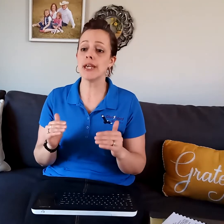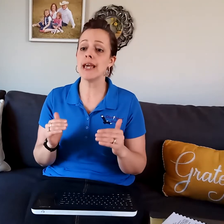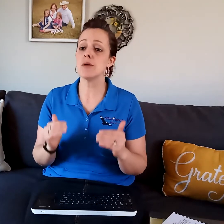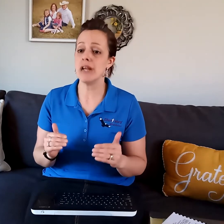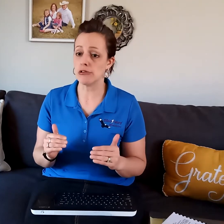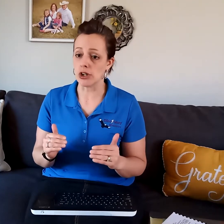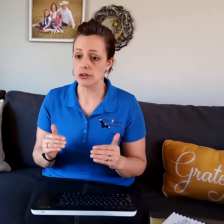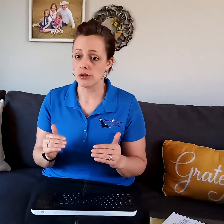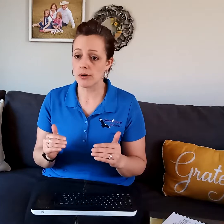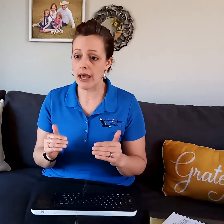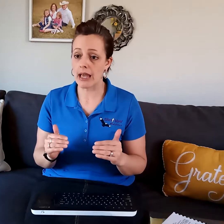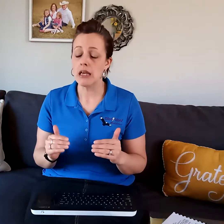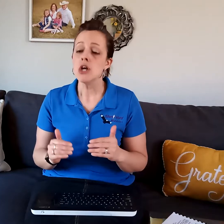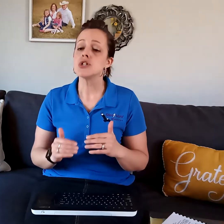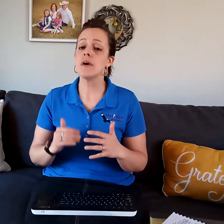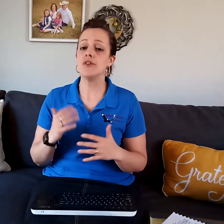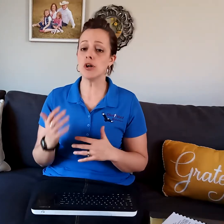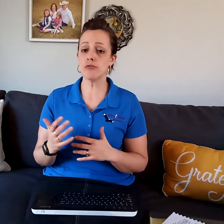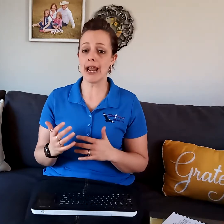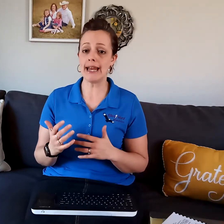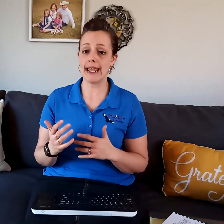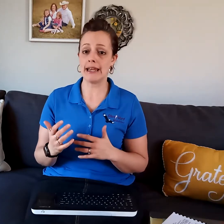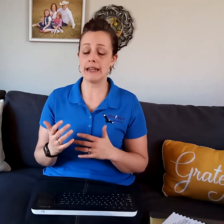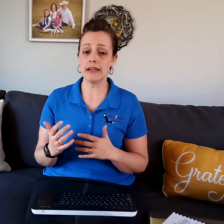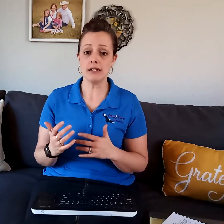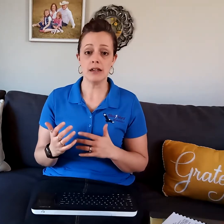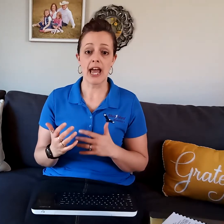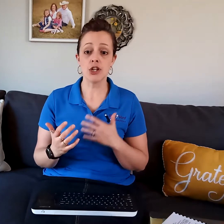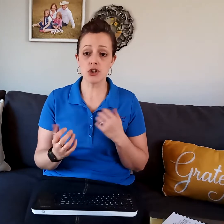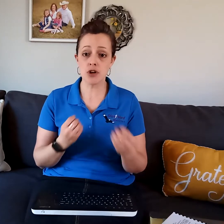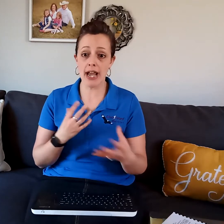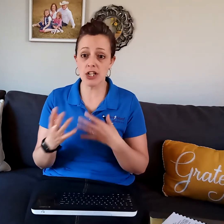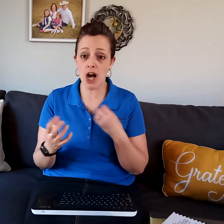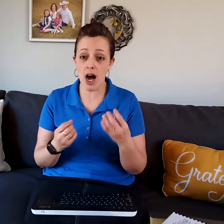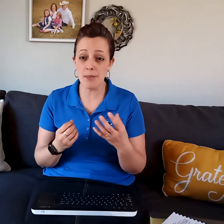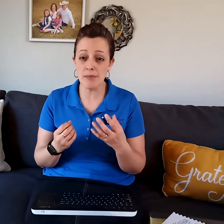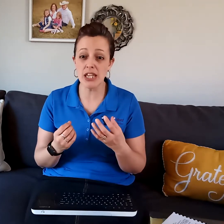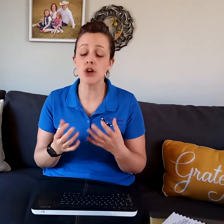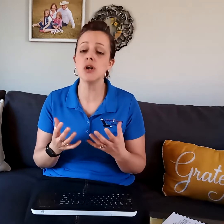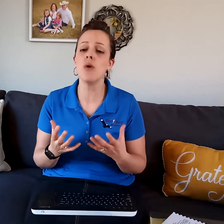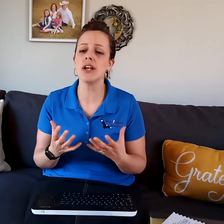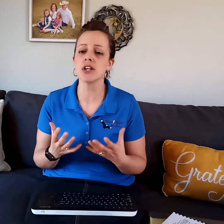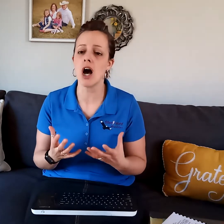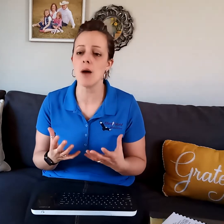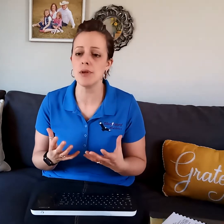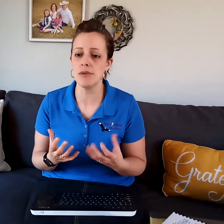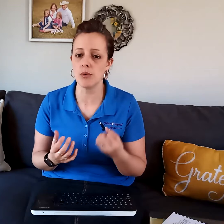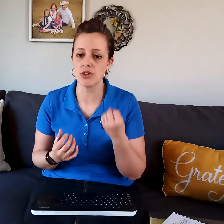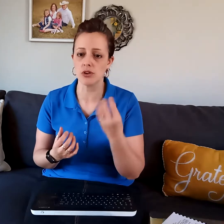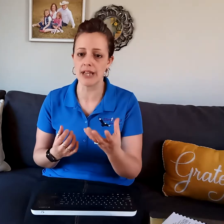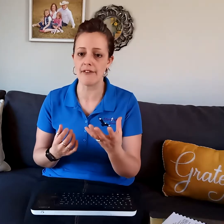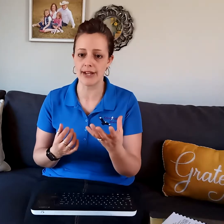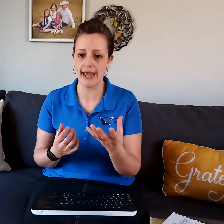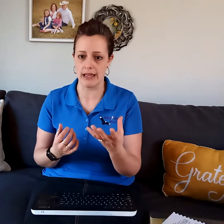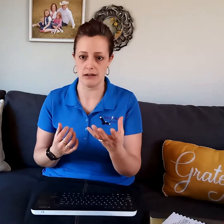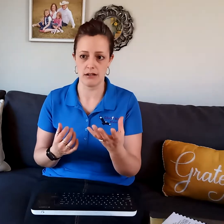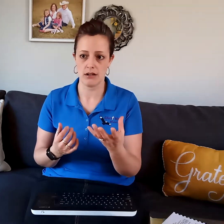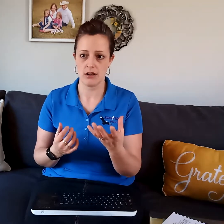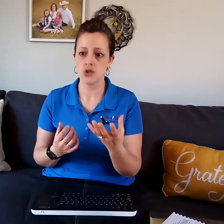at a mirror, okay? So if you're right-handed and you're trying to copy me, you're going to want to copy me with your left hand.